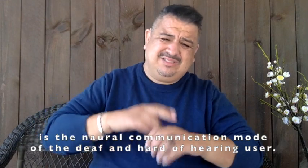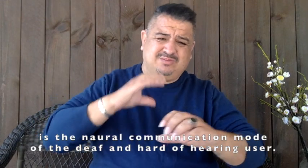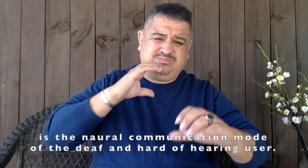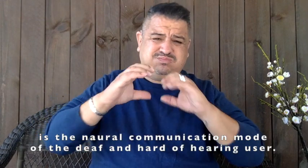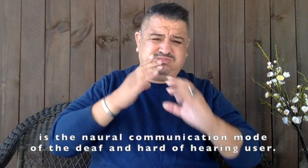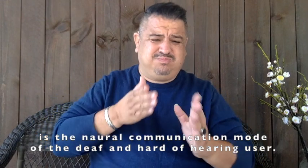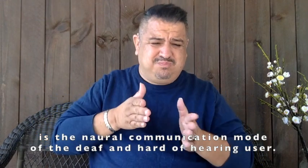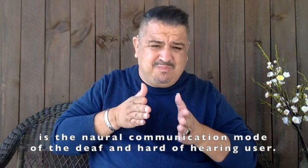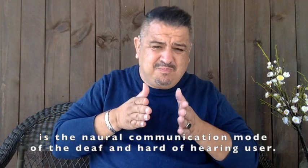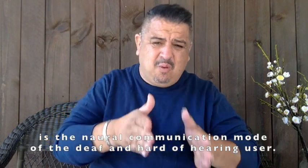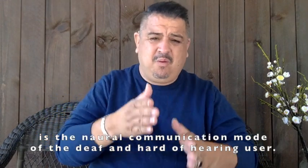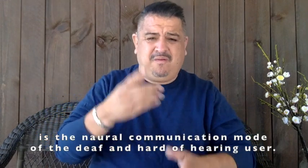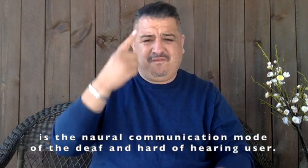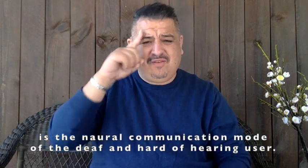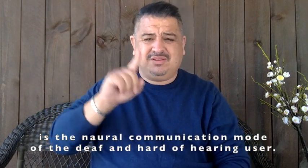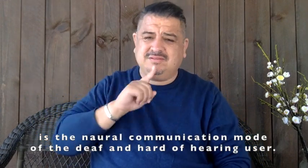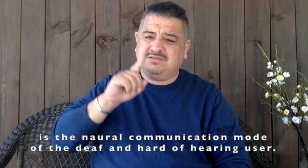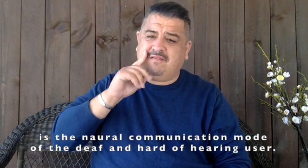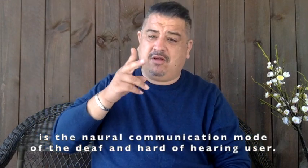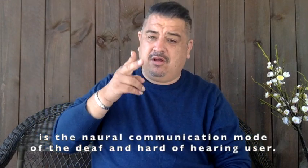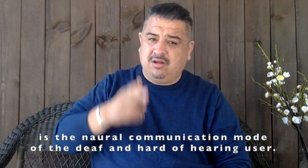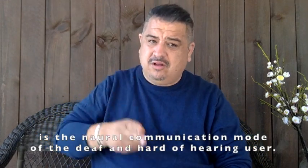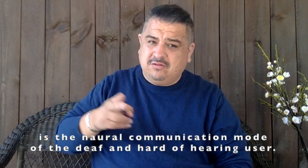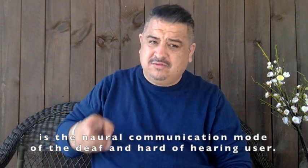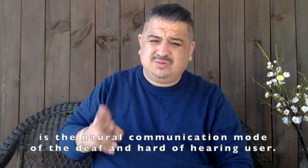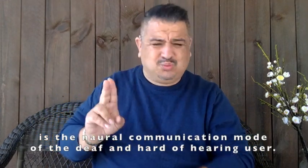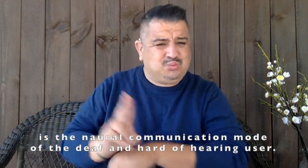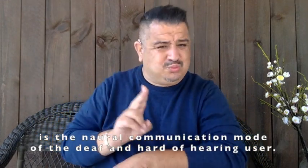Which is the natural communication mode for a deaf and hard of hearing user.